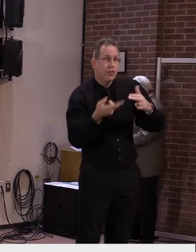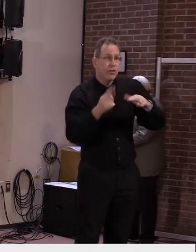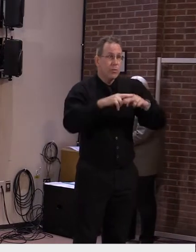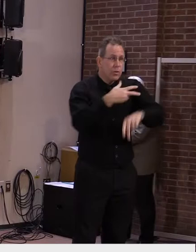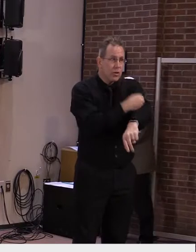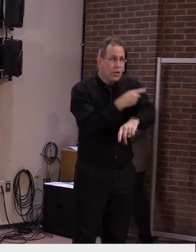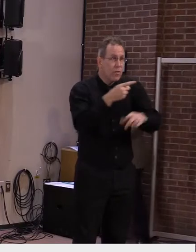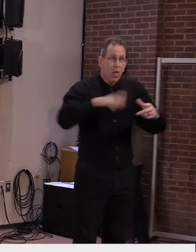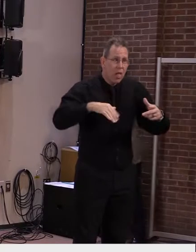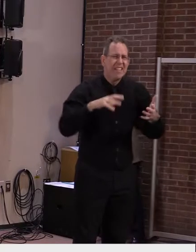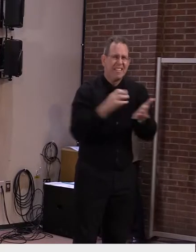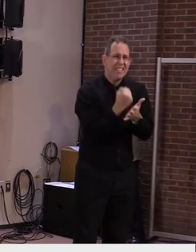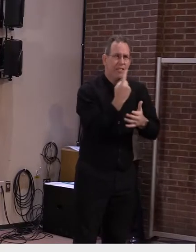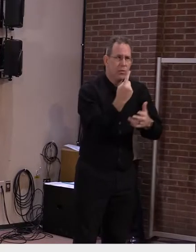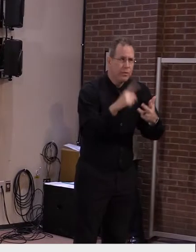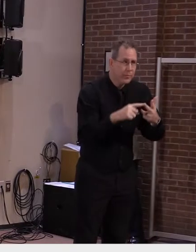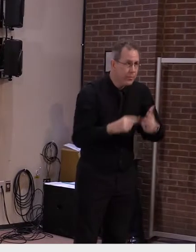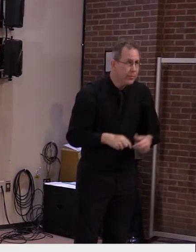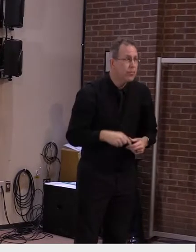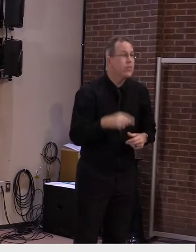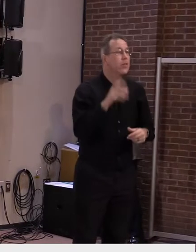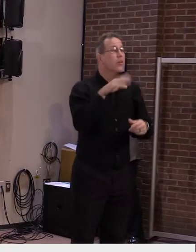mask indoors when in public spaces.